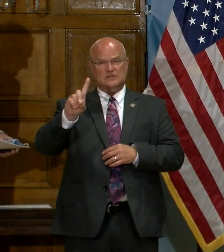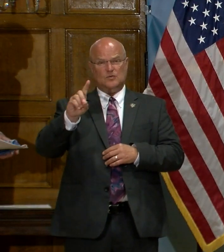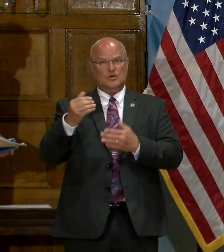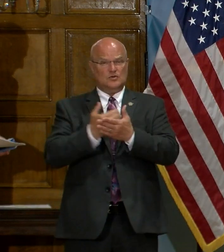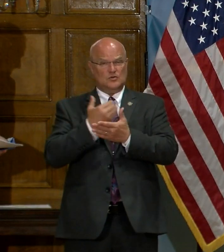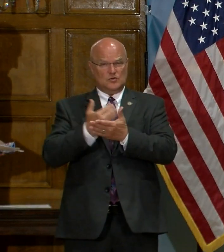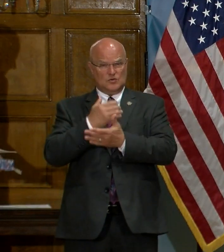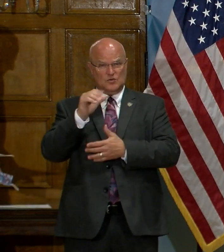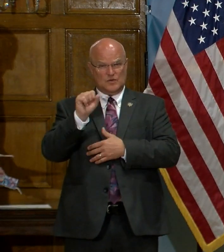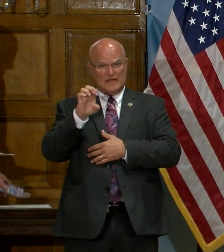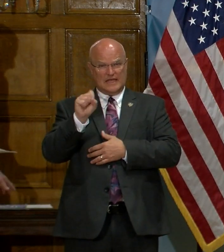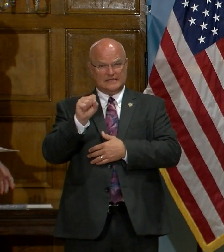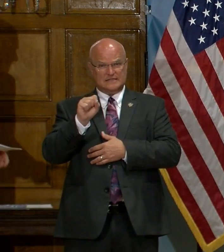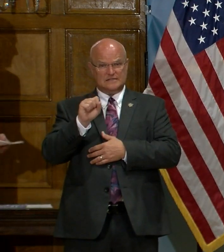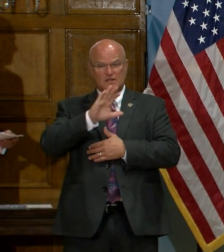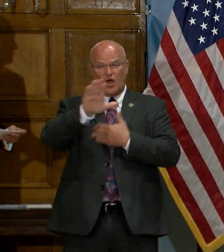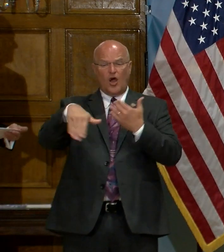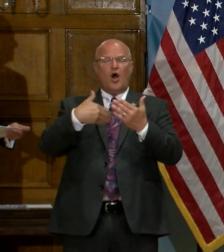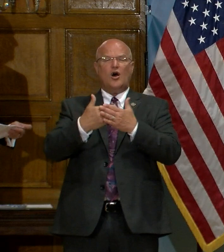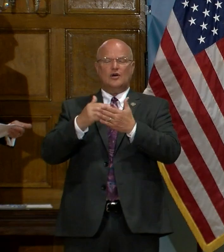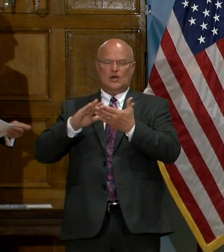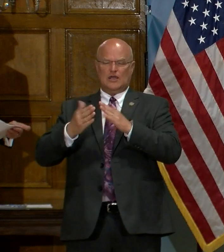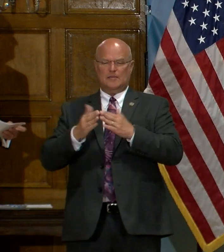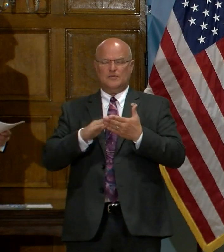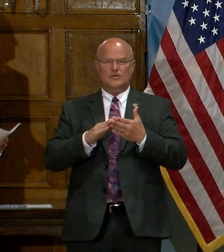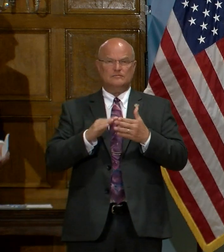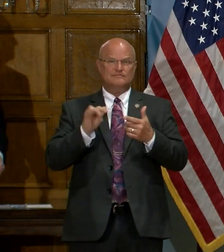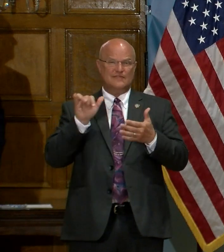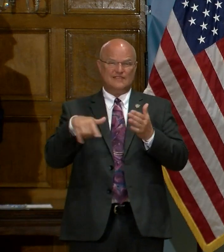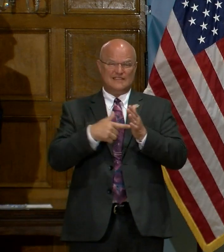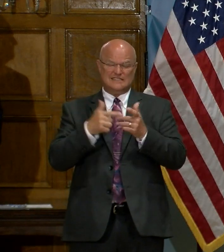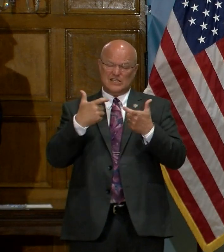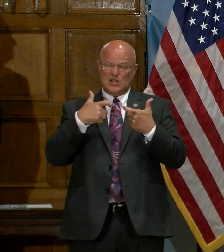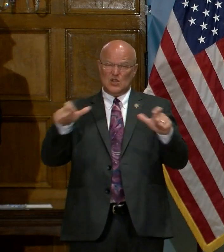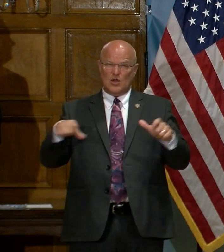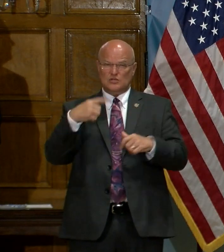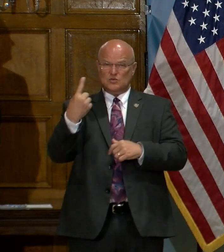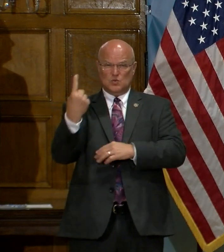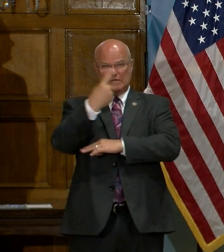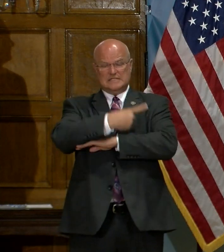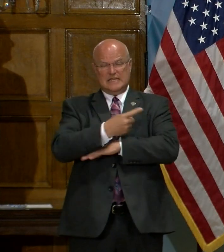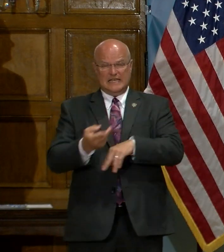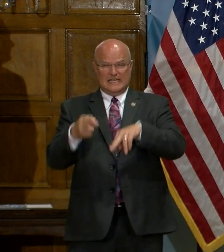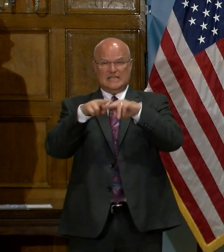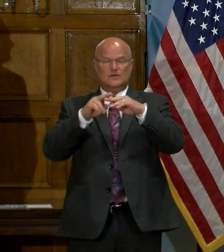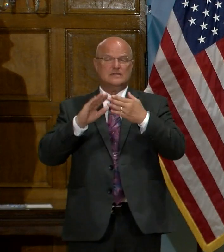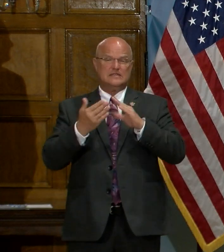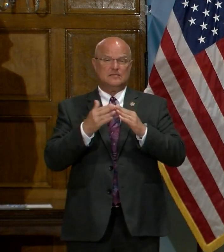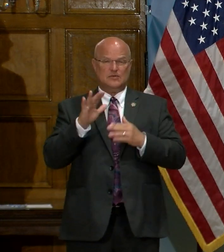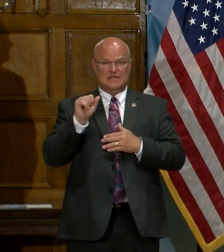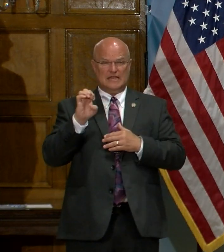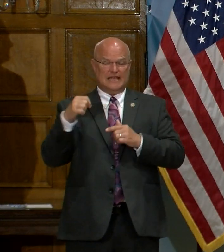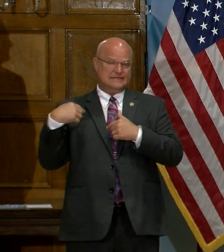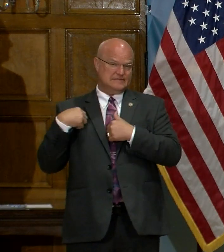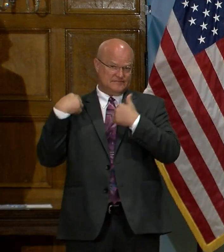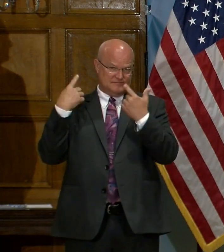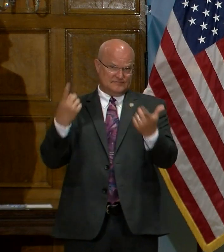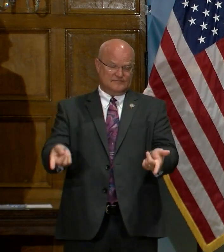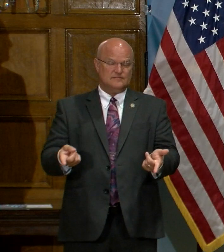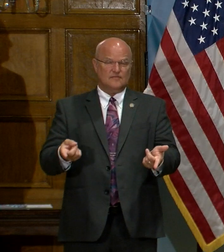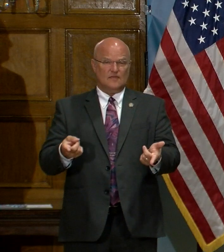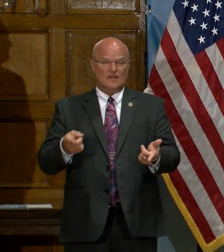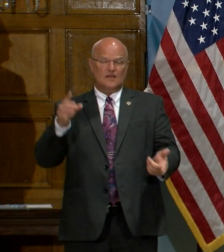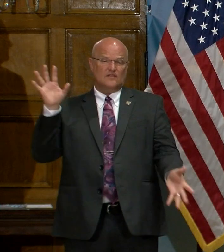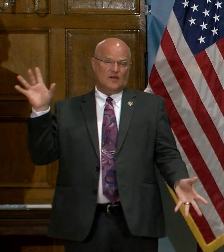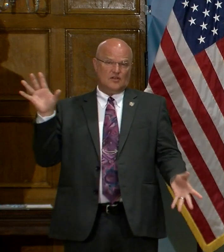new cases, all of them being in the community. This is the largest single daily increase in community cases. Of